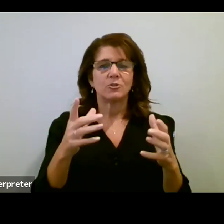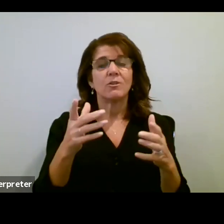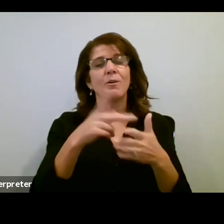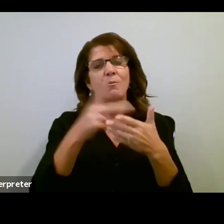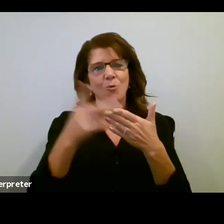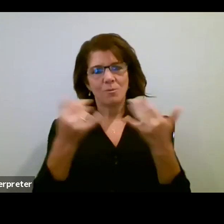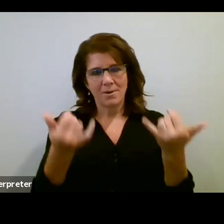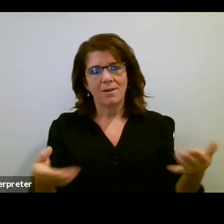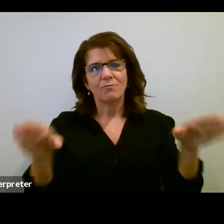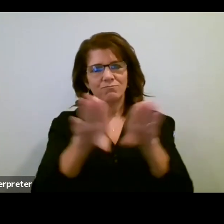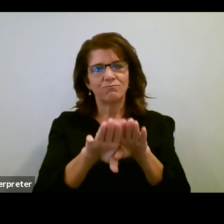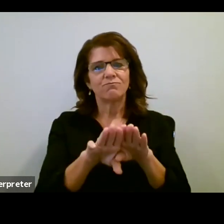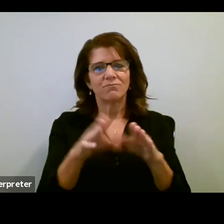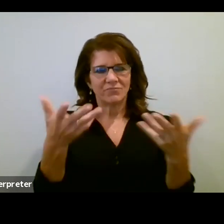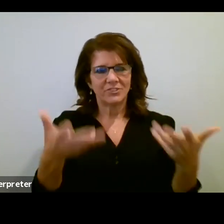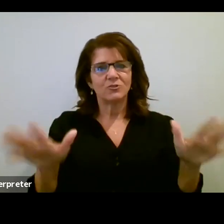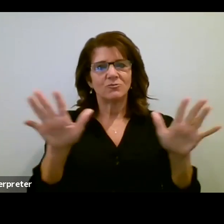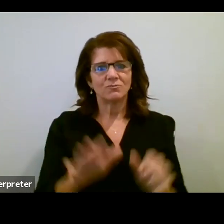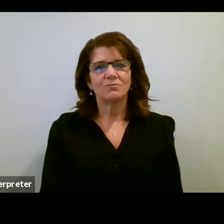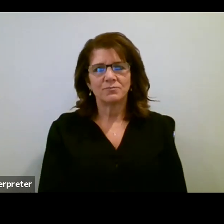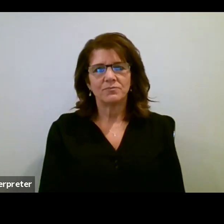program.